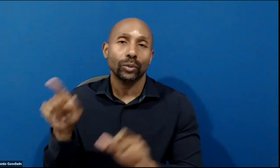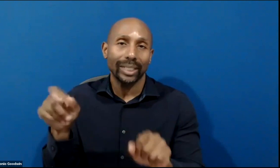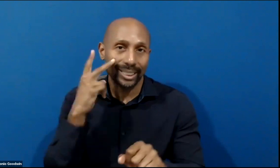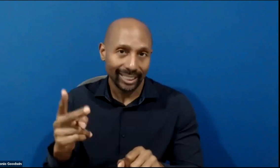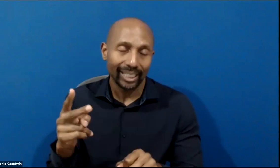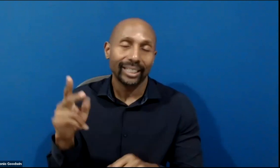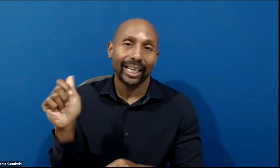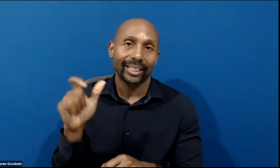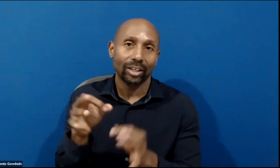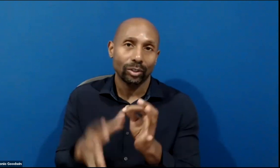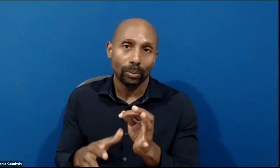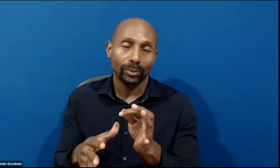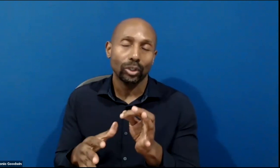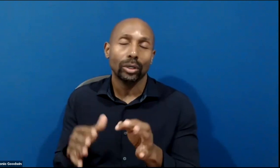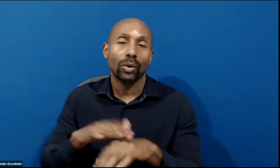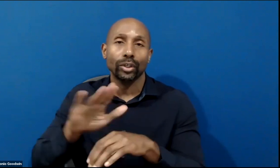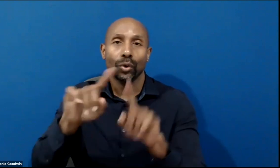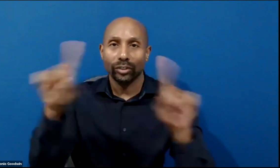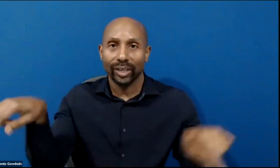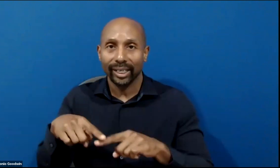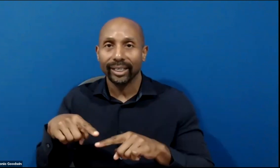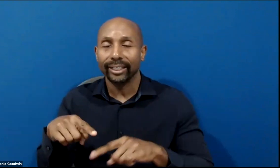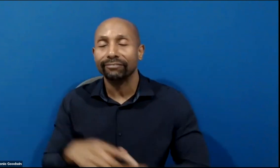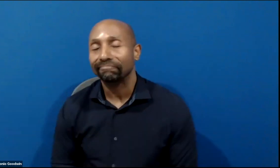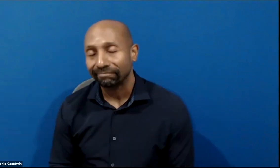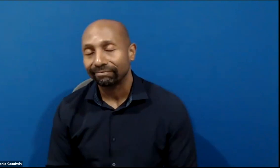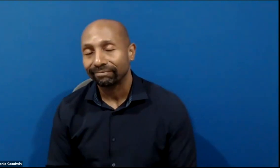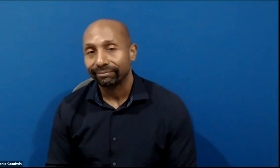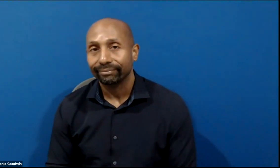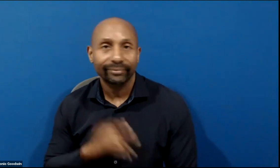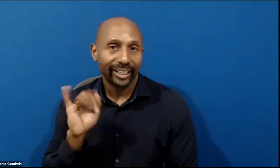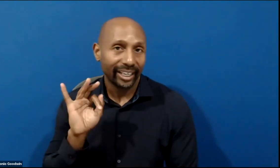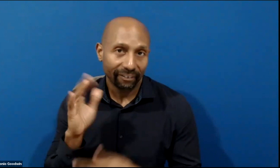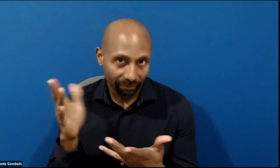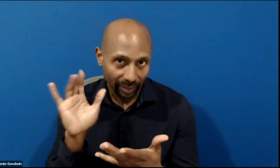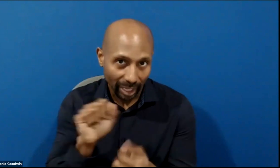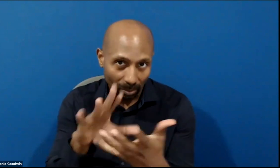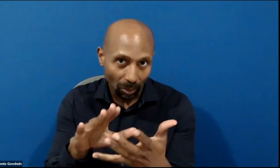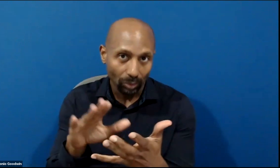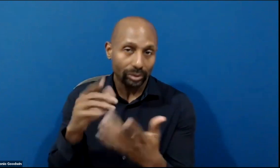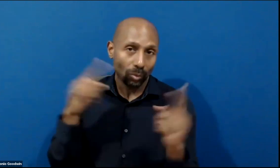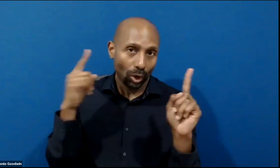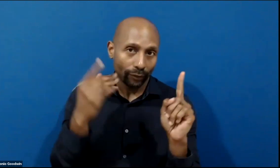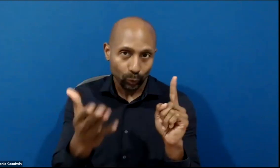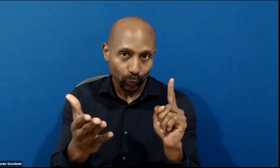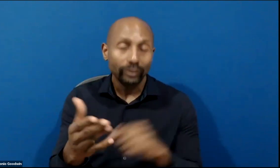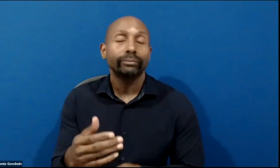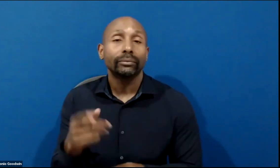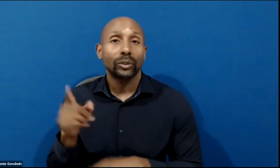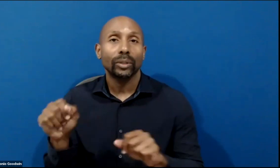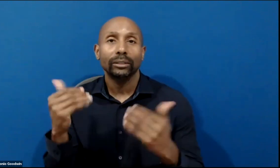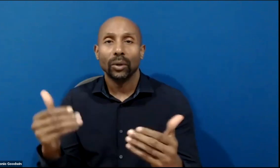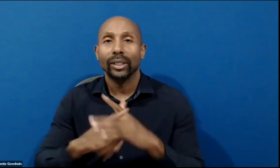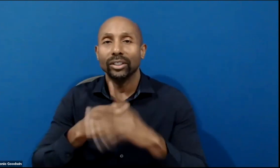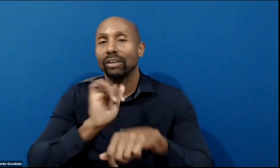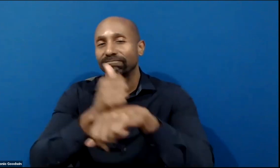visible on your screen, if that is something that would be beneficial to you. So you can start setting that up now,